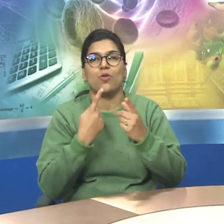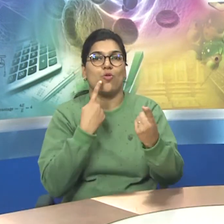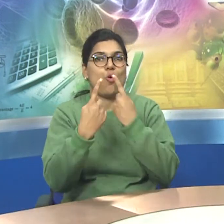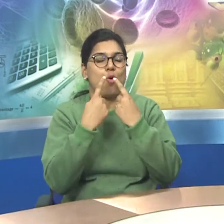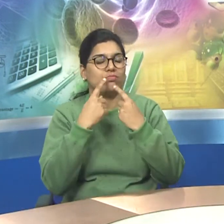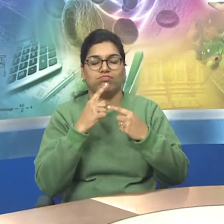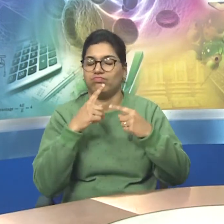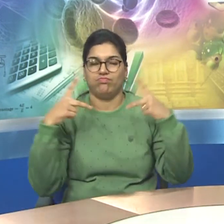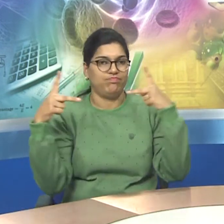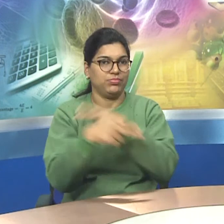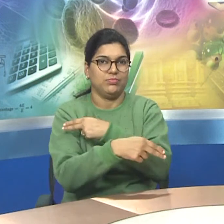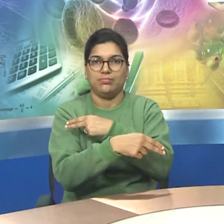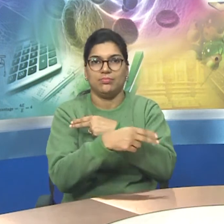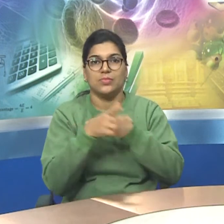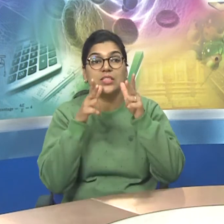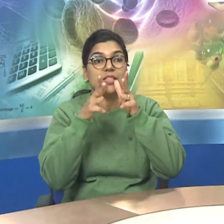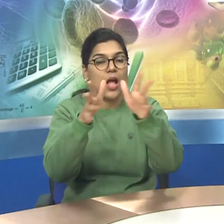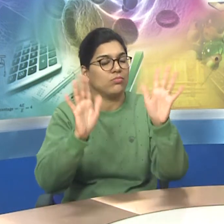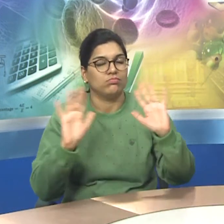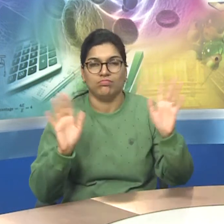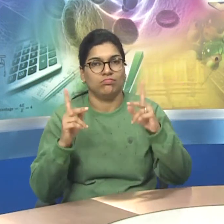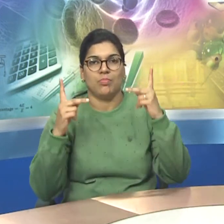It means to stop talking.